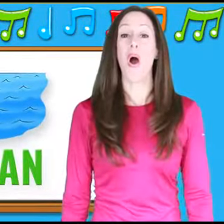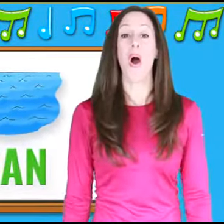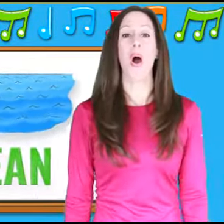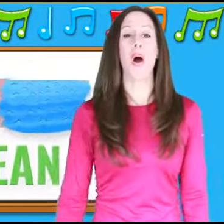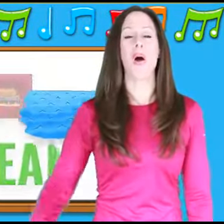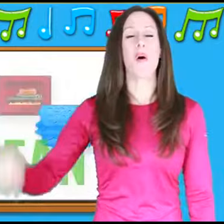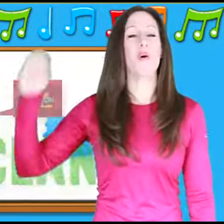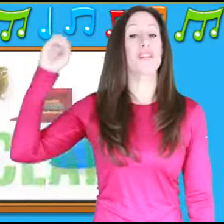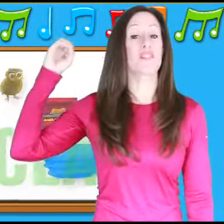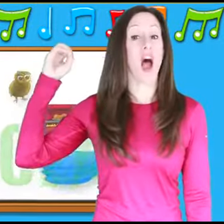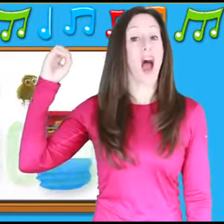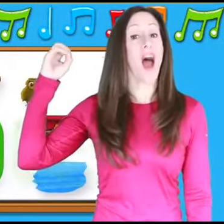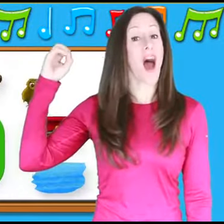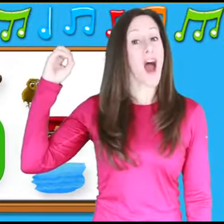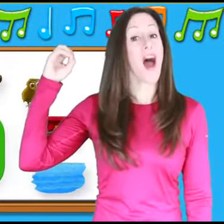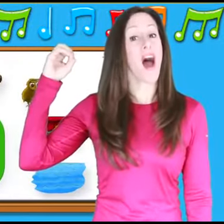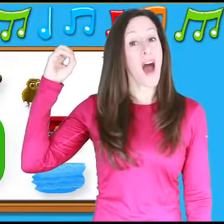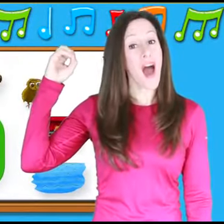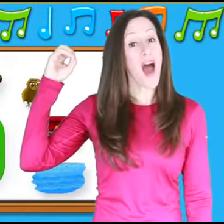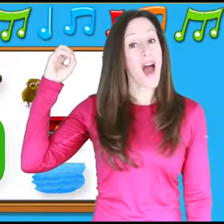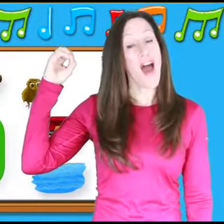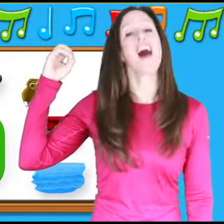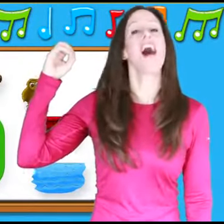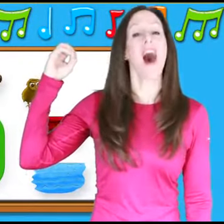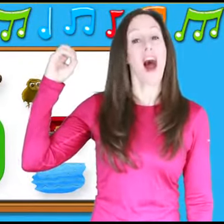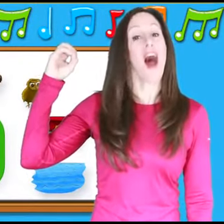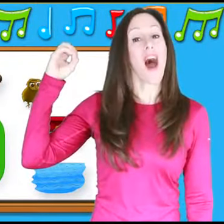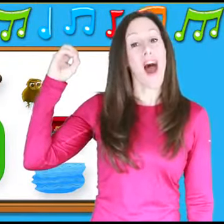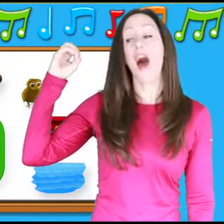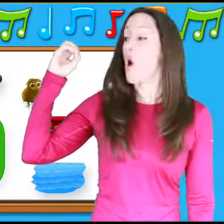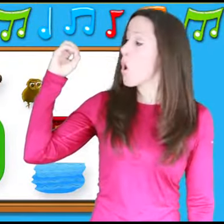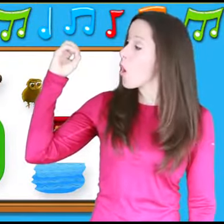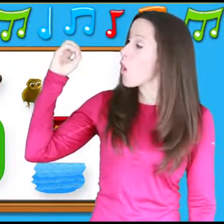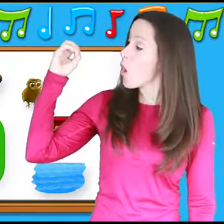is for O, O, O, O